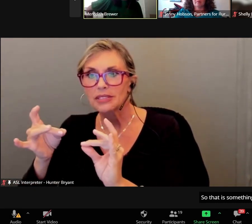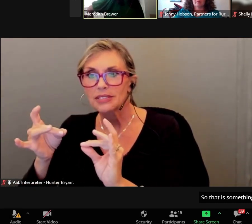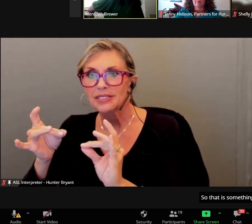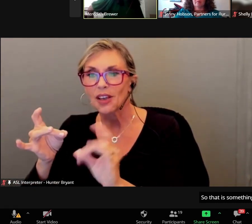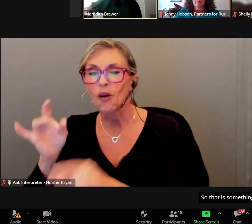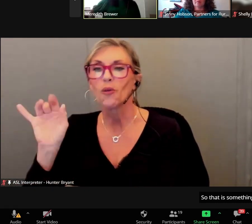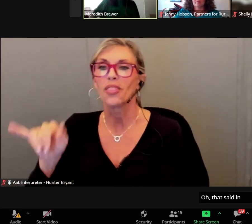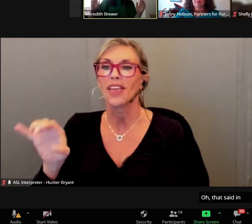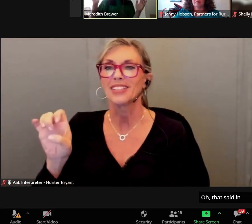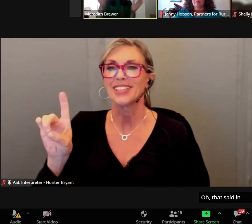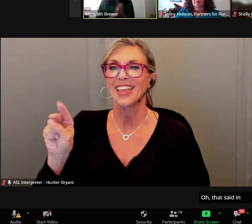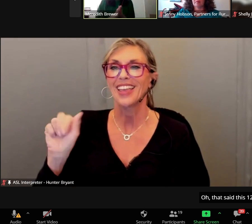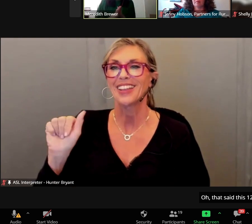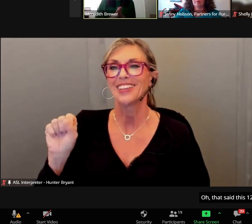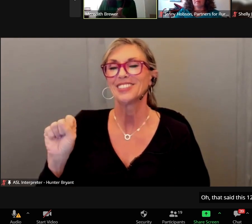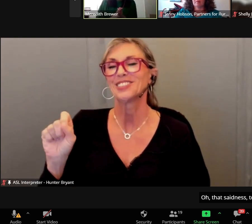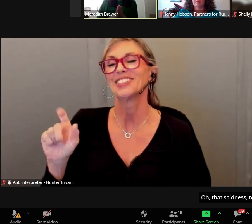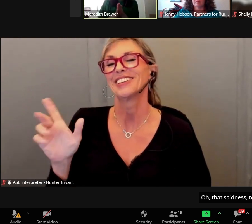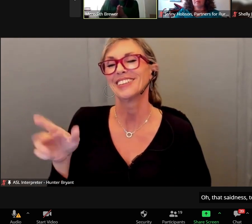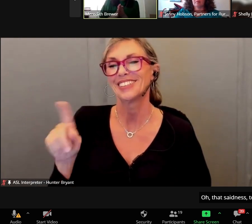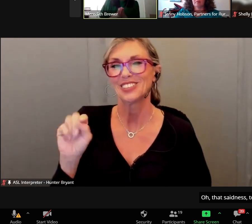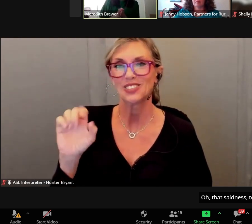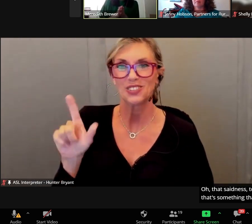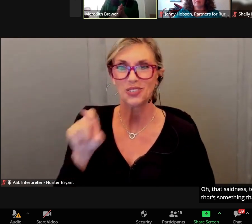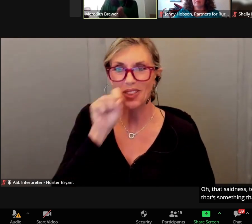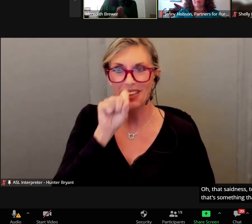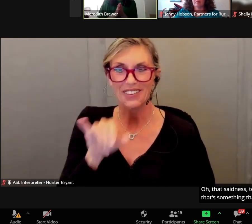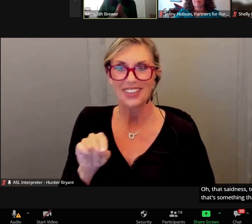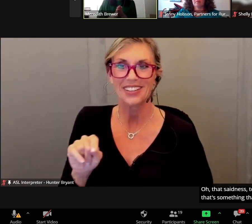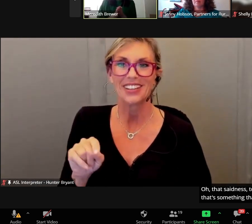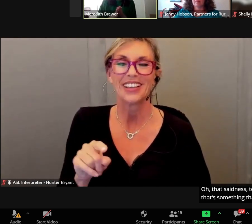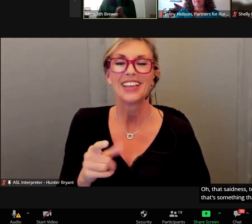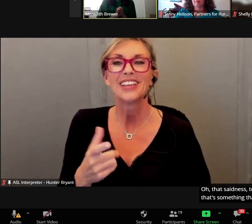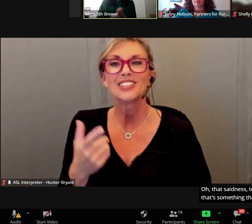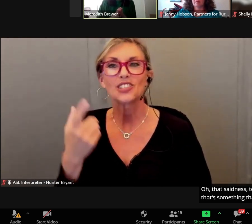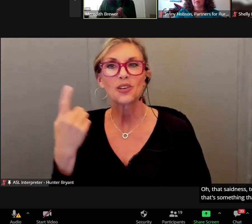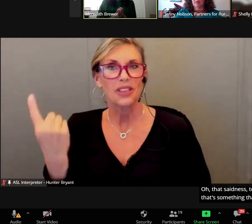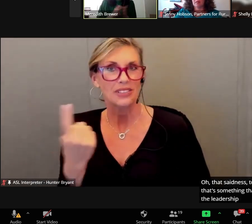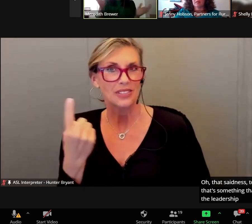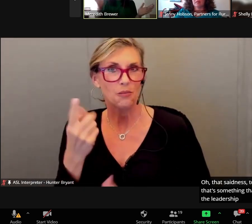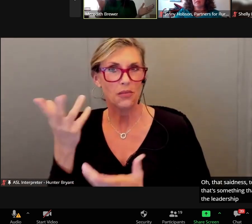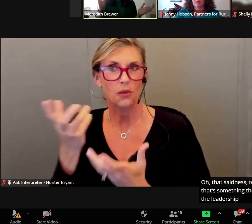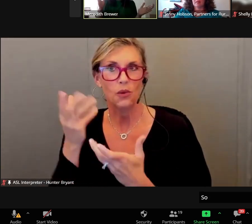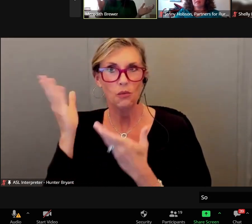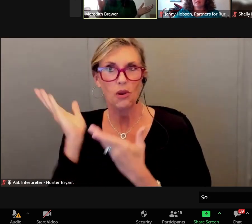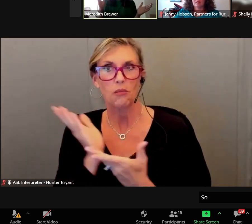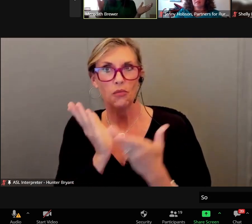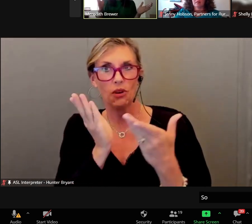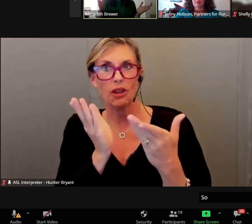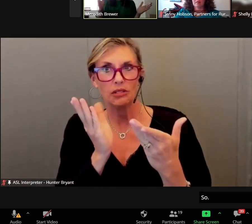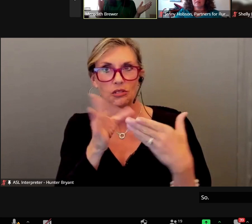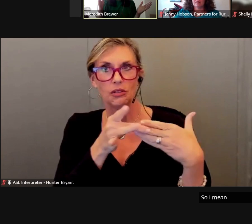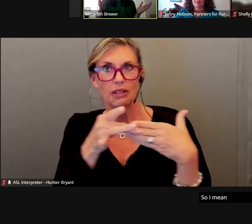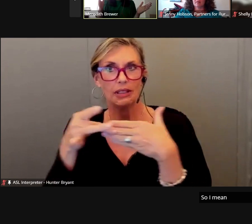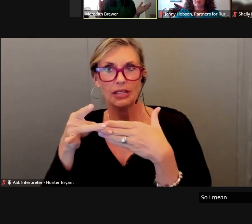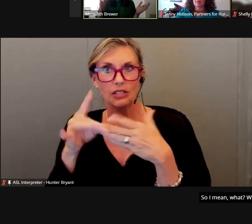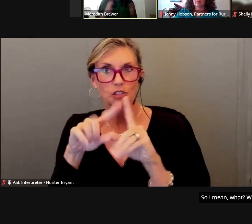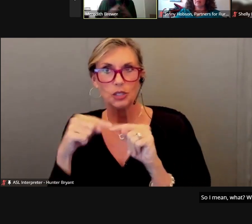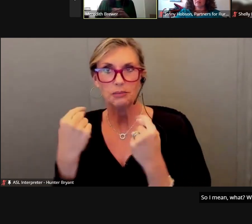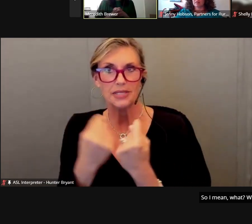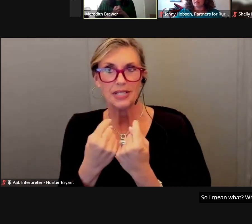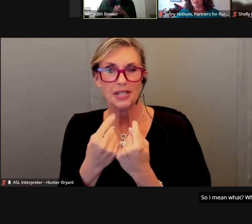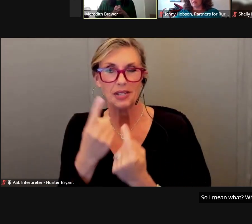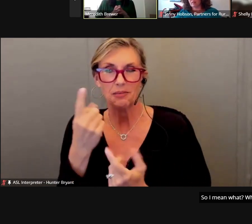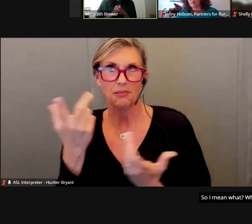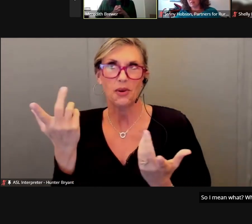Love it a lot. So that's something that we wanted to bring back to the leadership team. So, I mean, what a perfect lead in